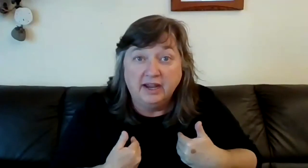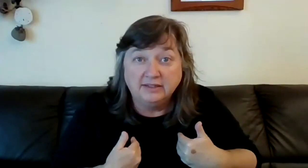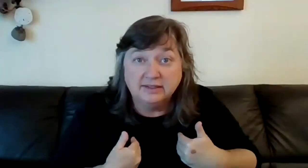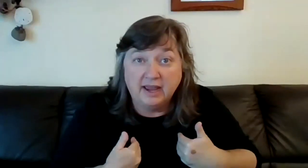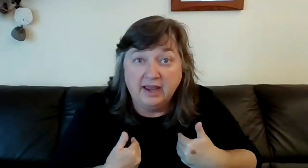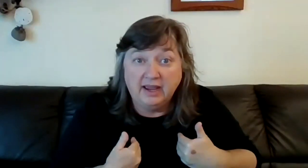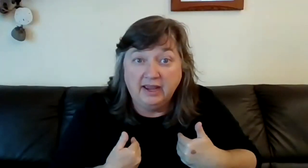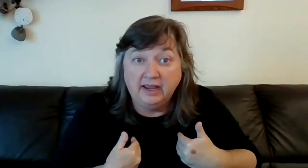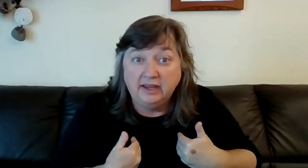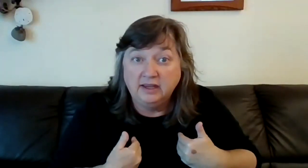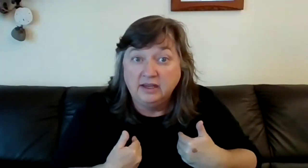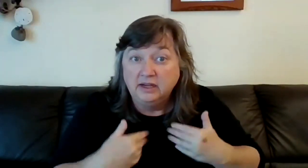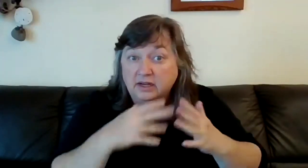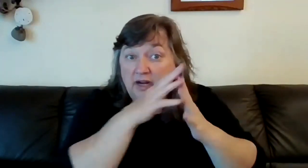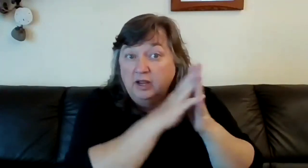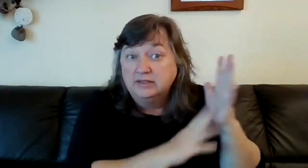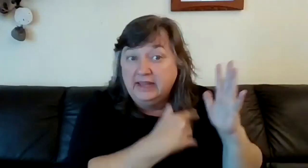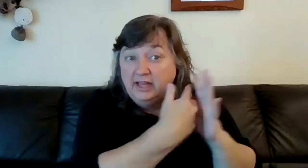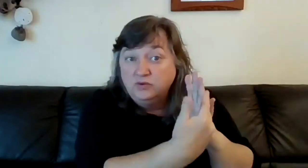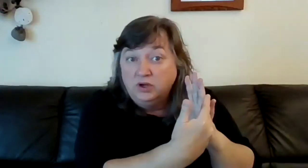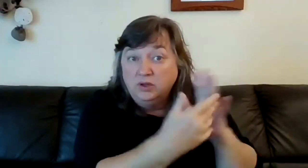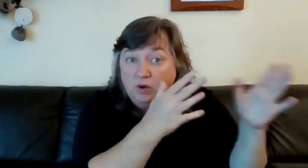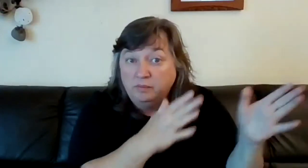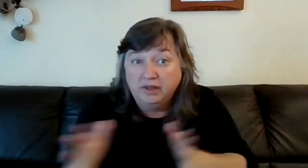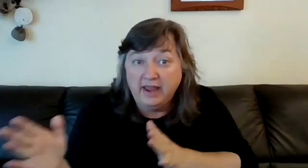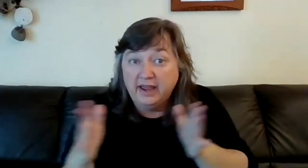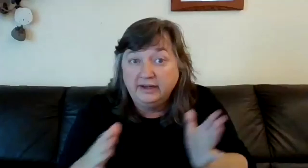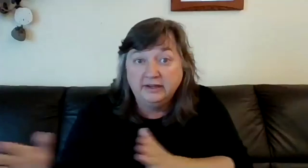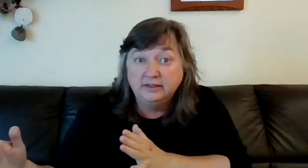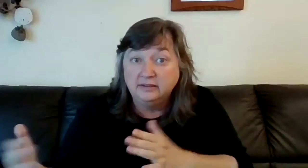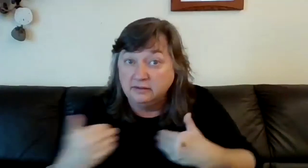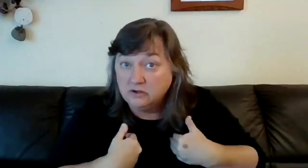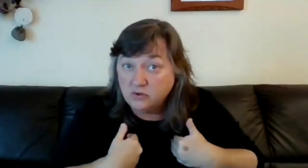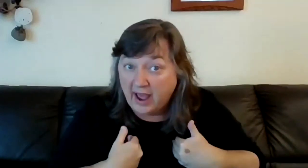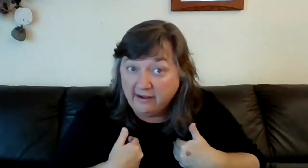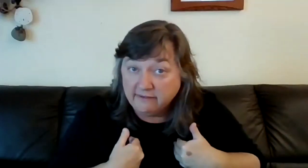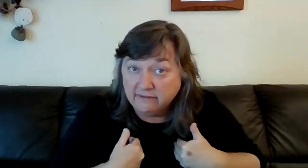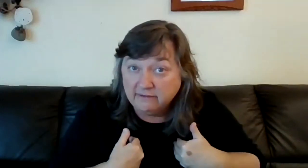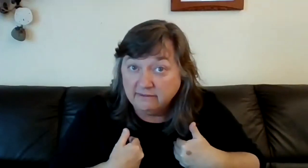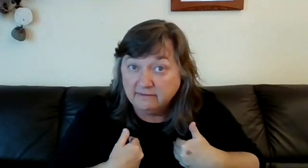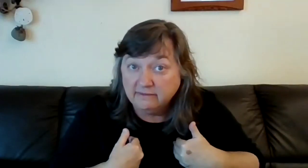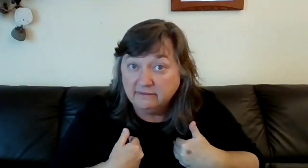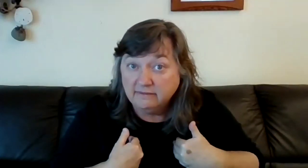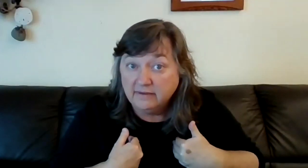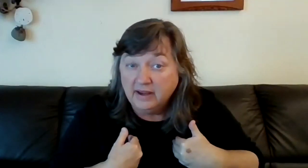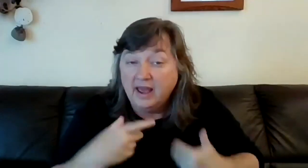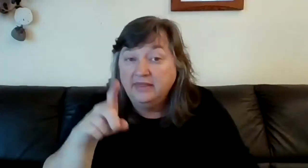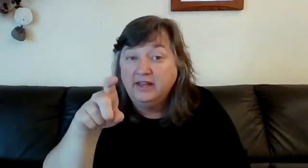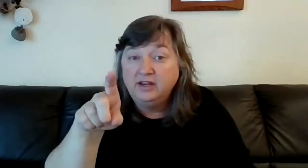and say, schedule or plan, do you have? And then you